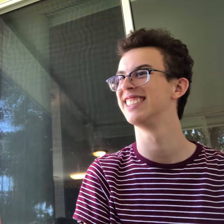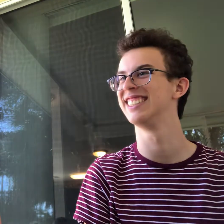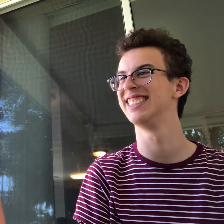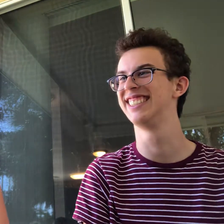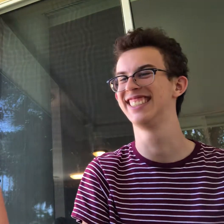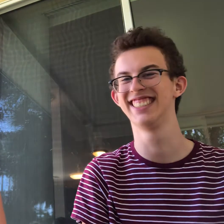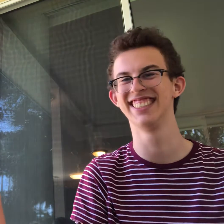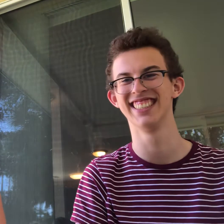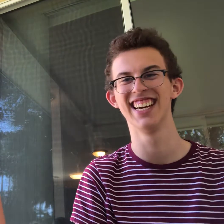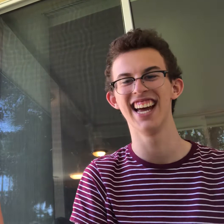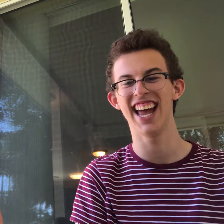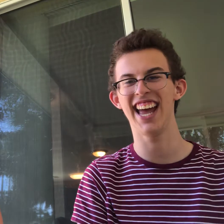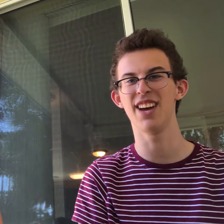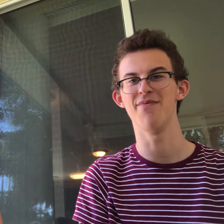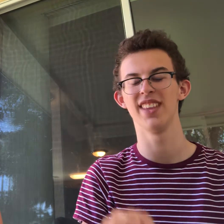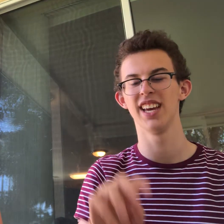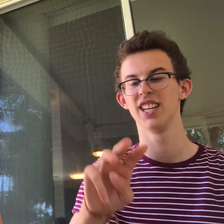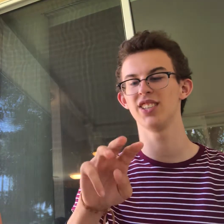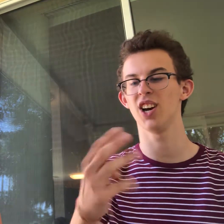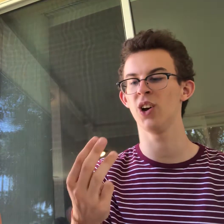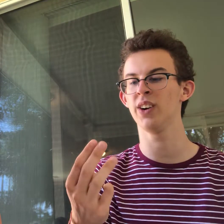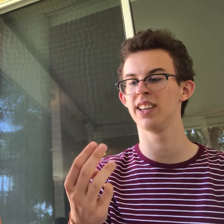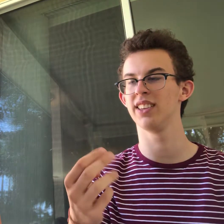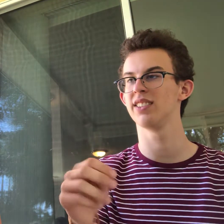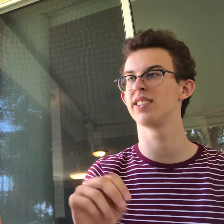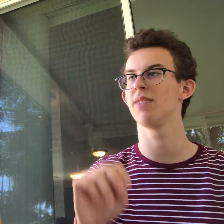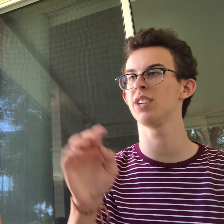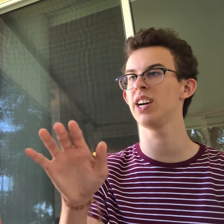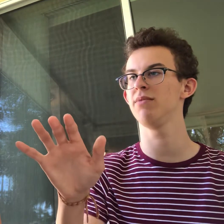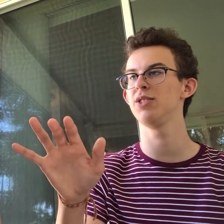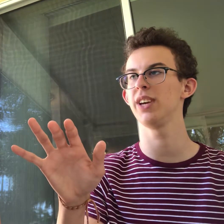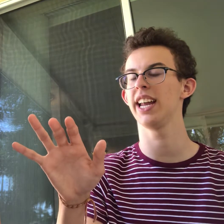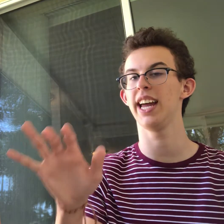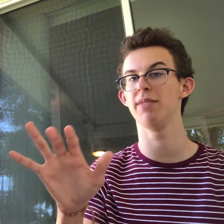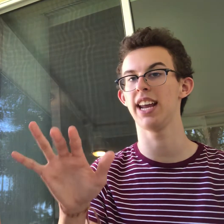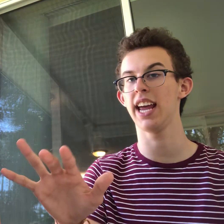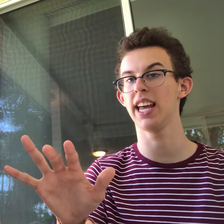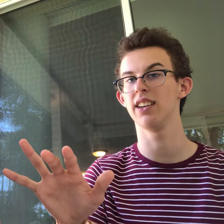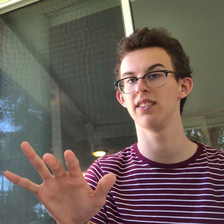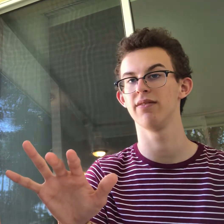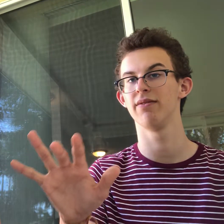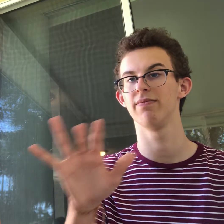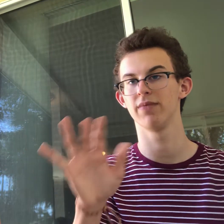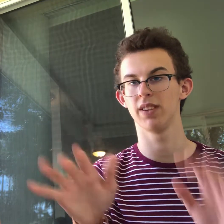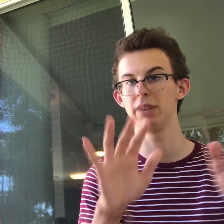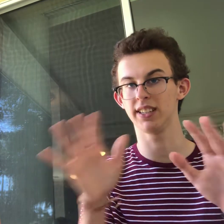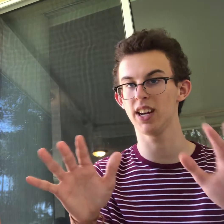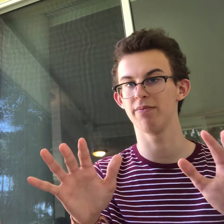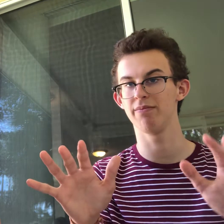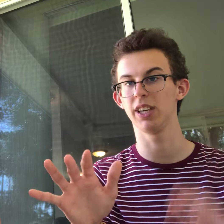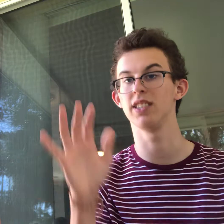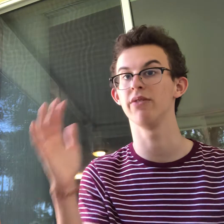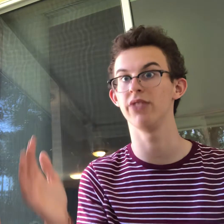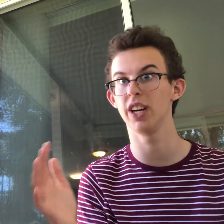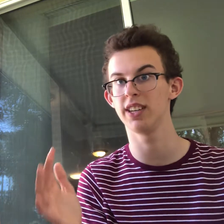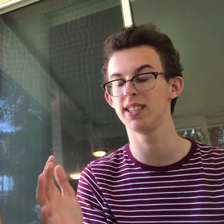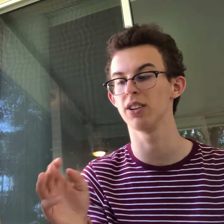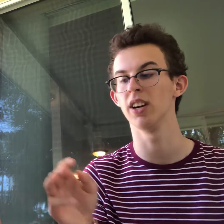today. M. So sometimes you get M and N mixed up because they're very similar.